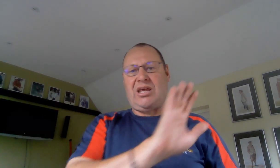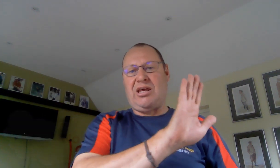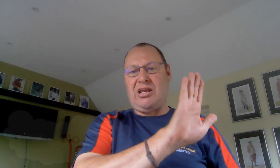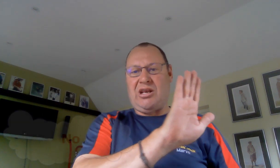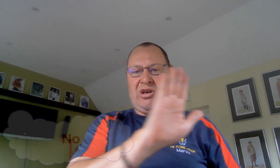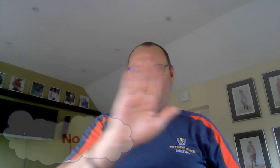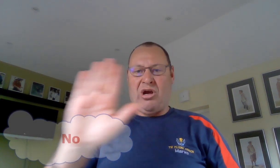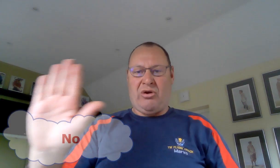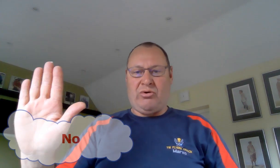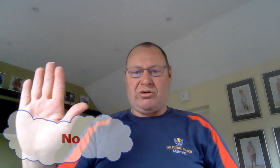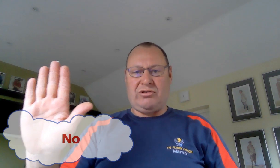No.